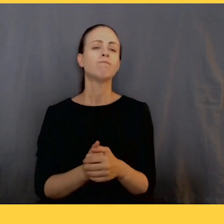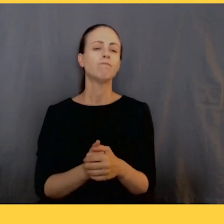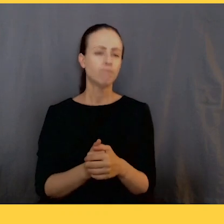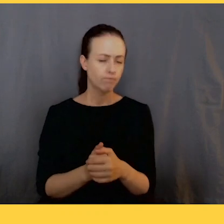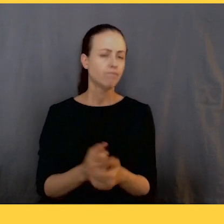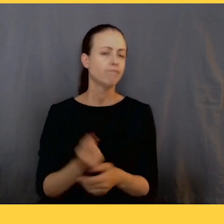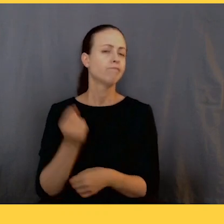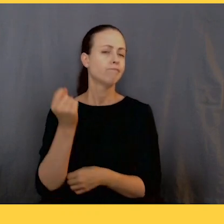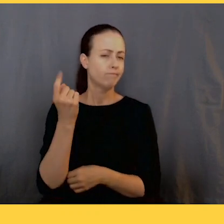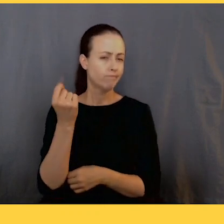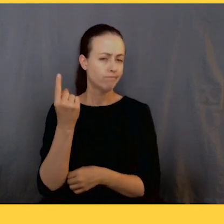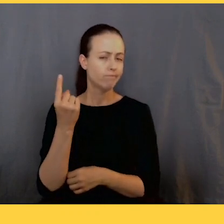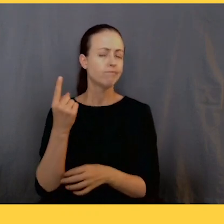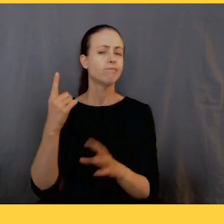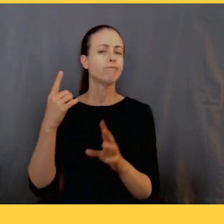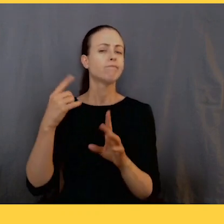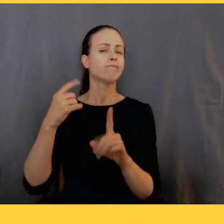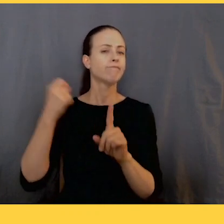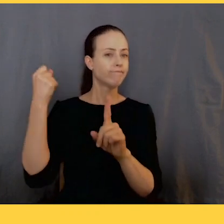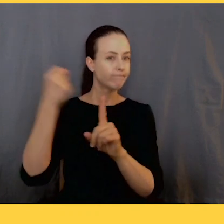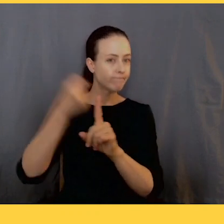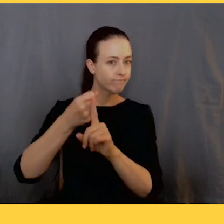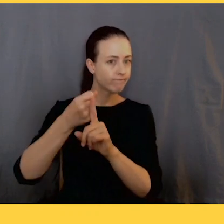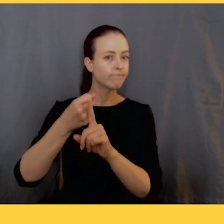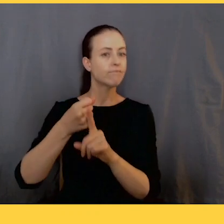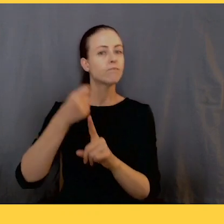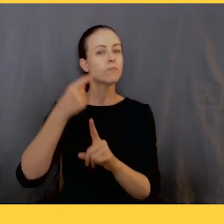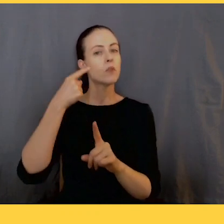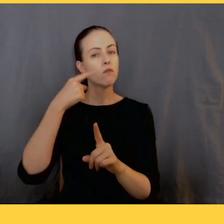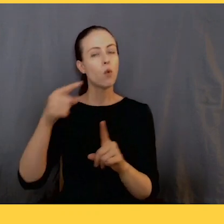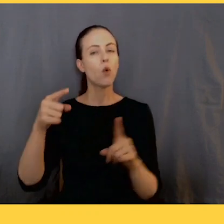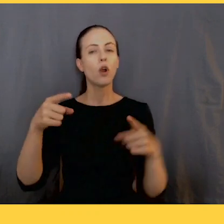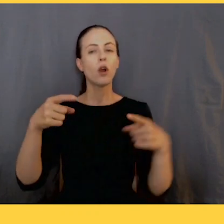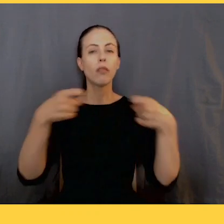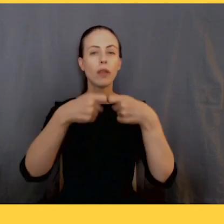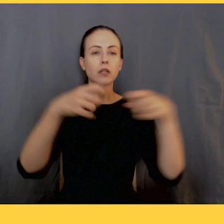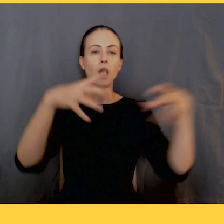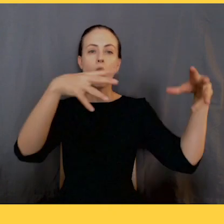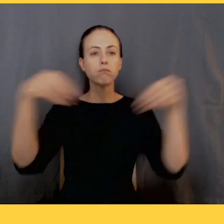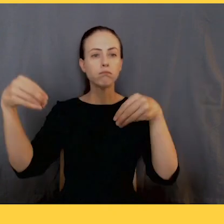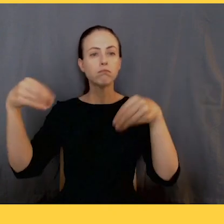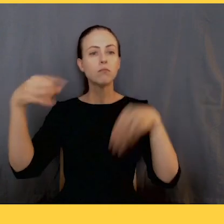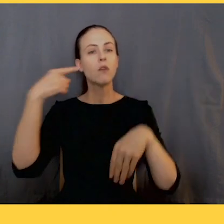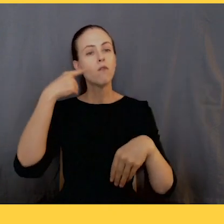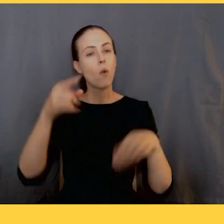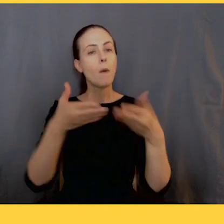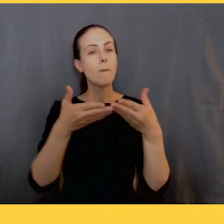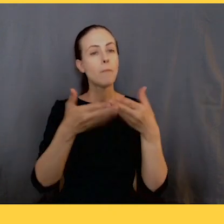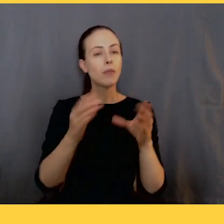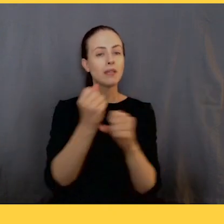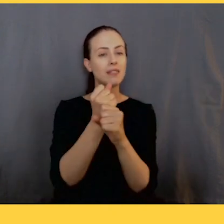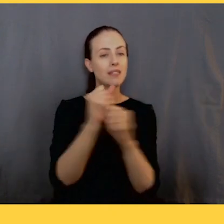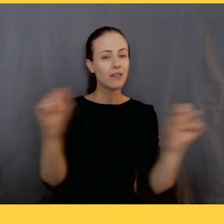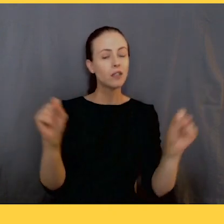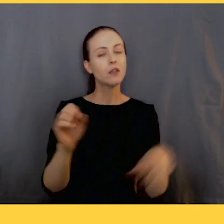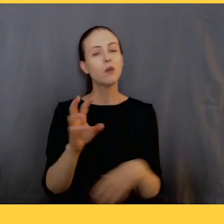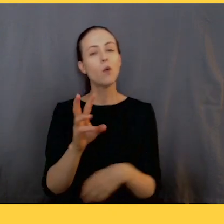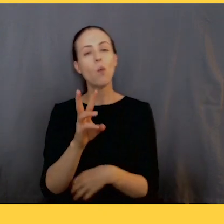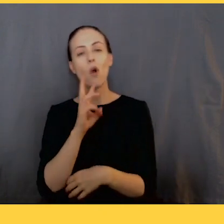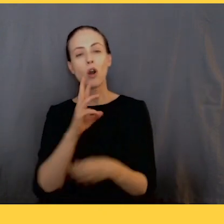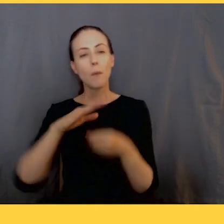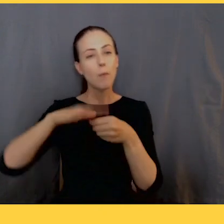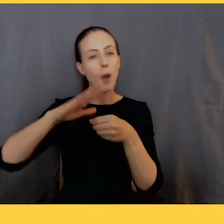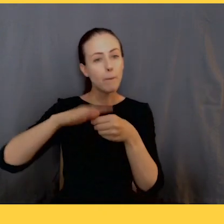Of course, we understand and expect the impacts of turning off power to essential services such as public safety agency, water